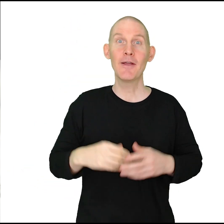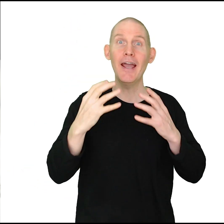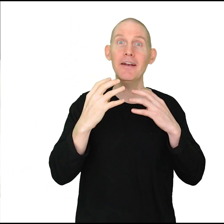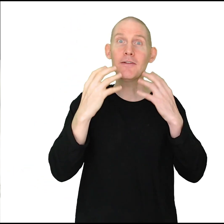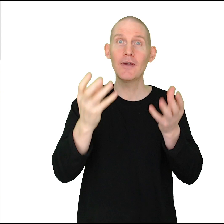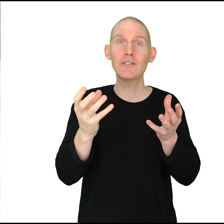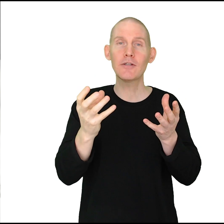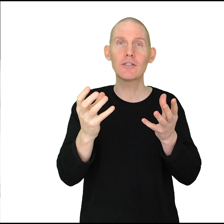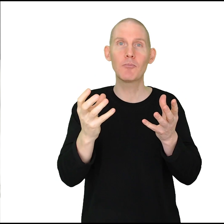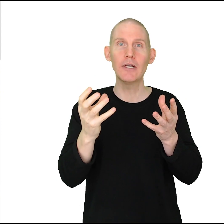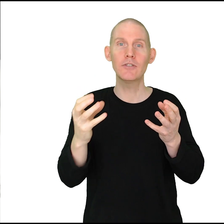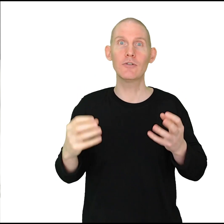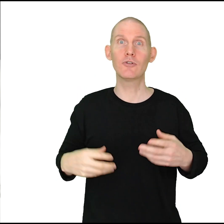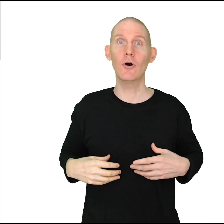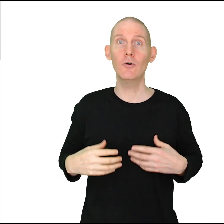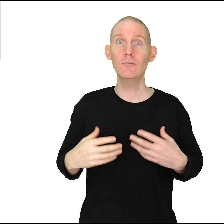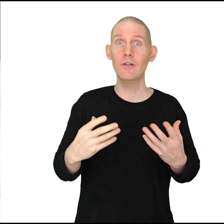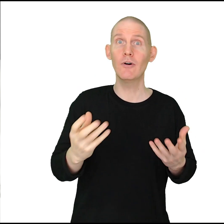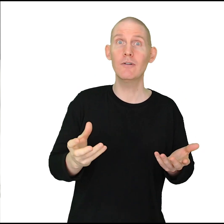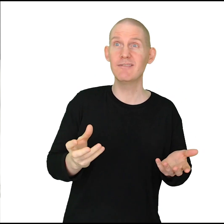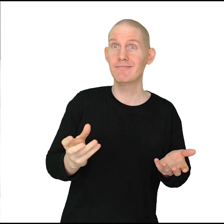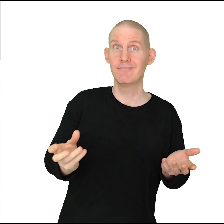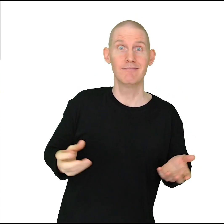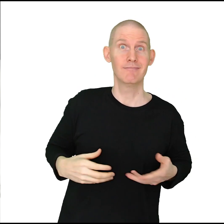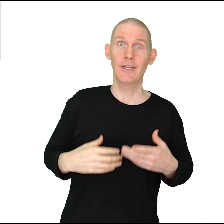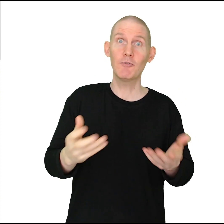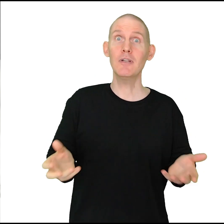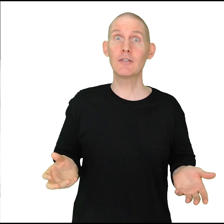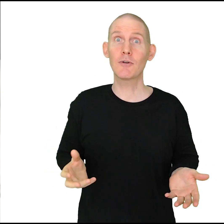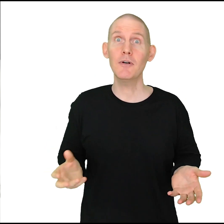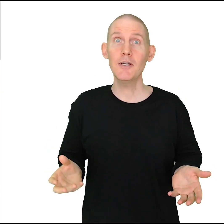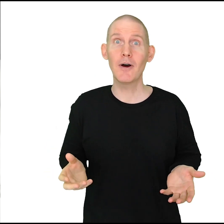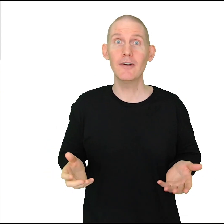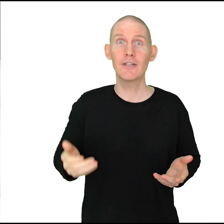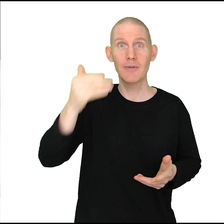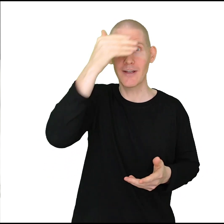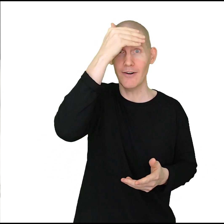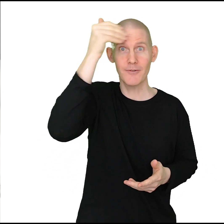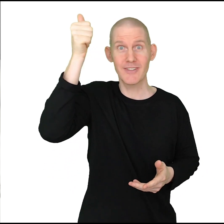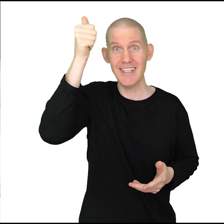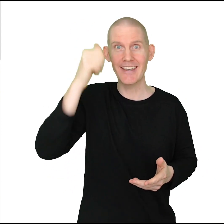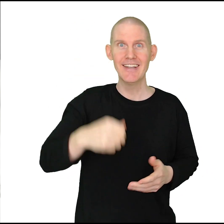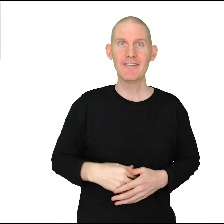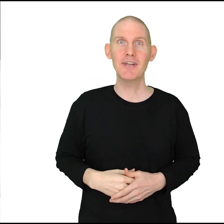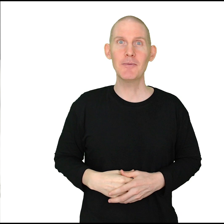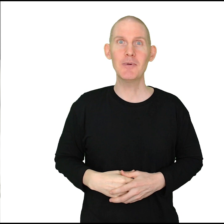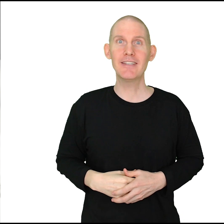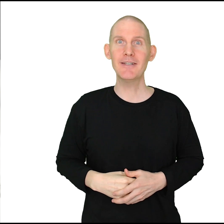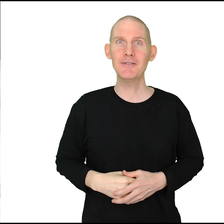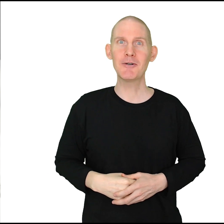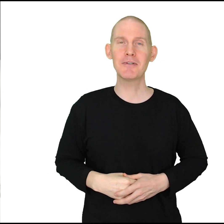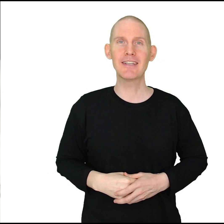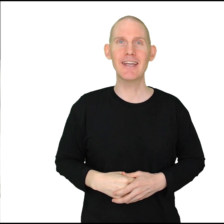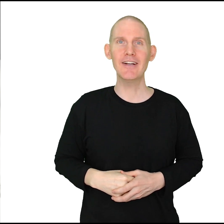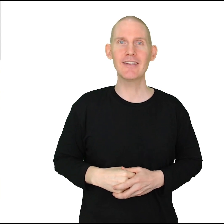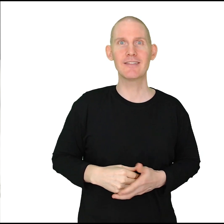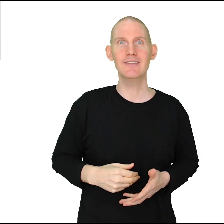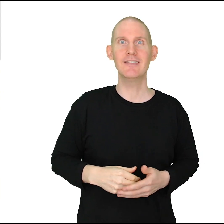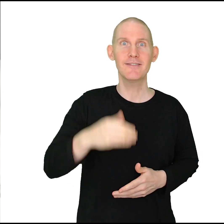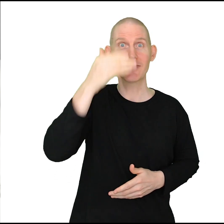in the facial expression to show, if you're really sorry about it, you can be like, oh, forget. It's not a big deal. And you don't really care. You're like,